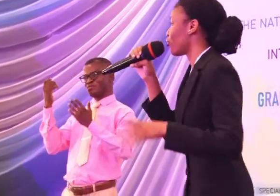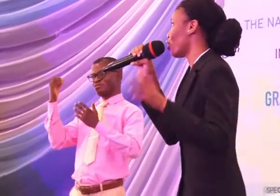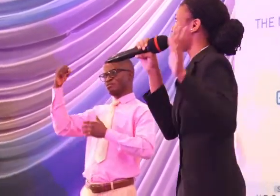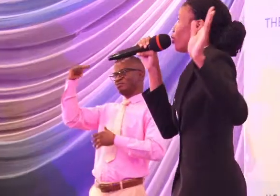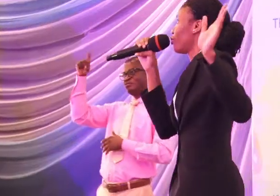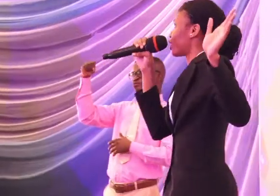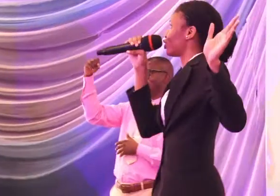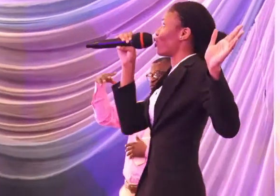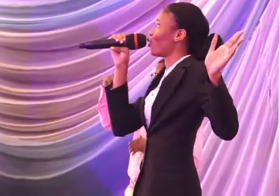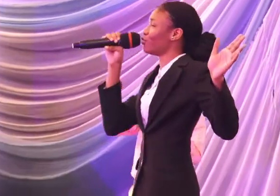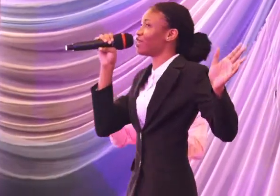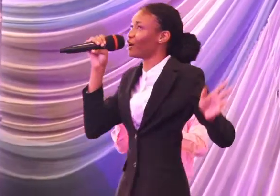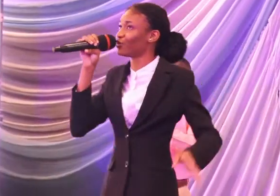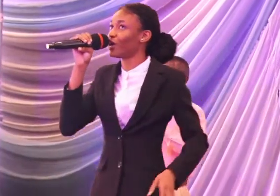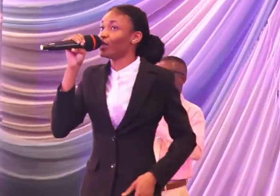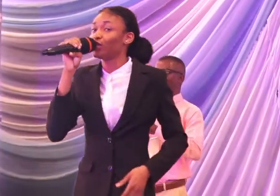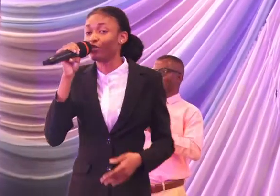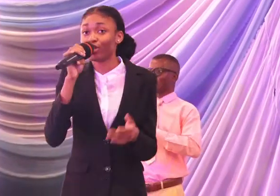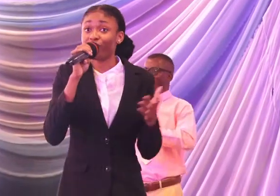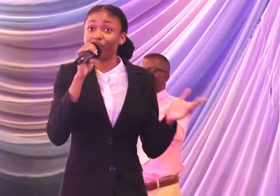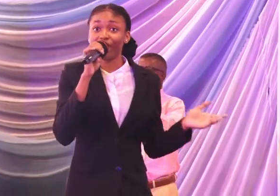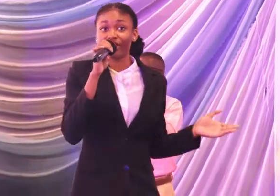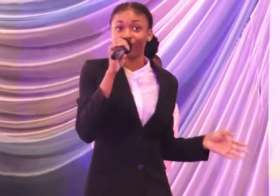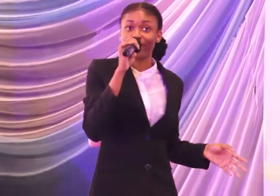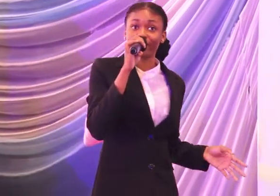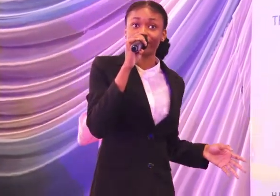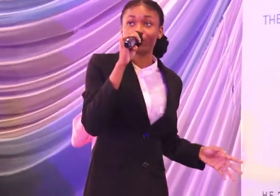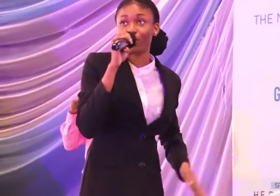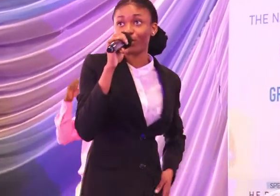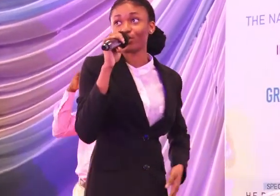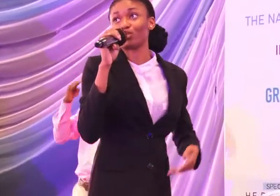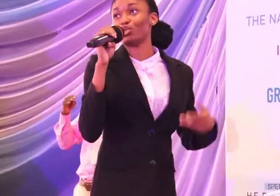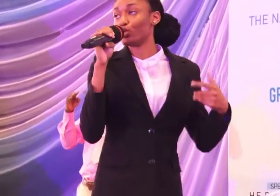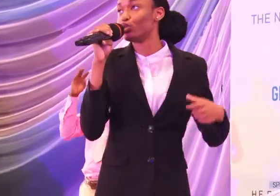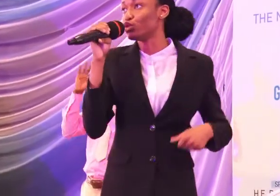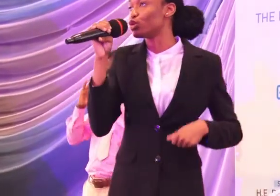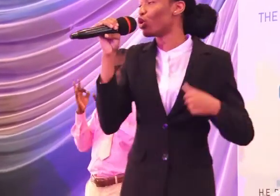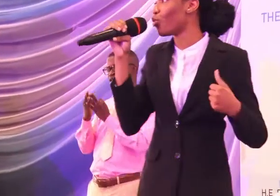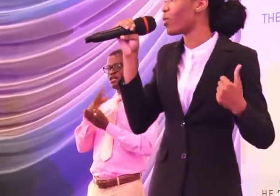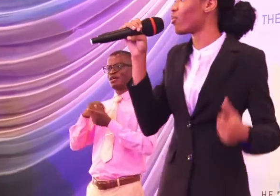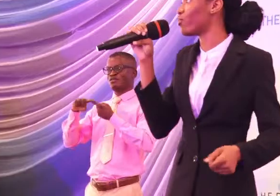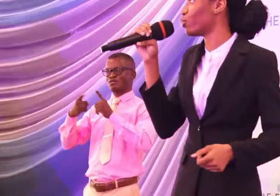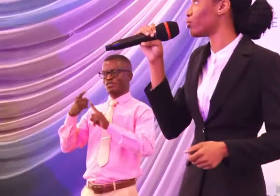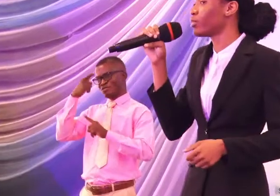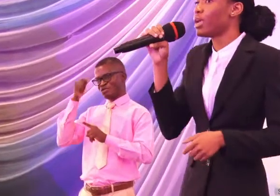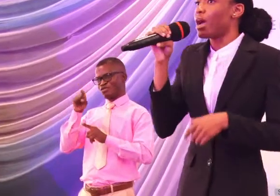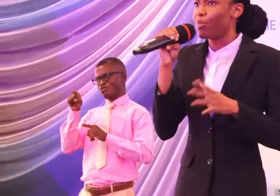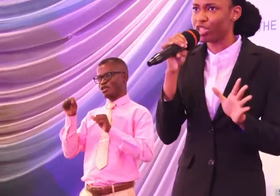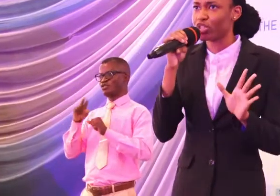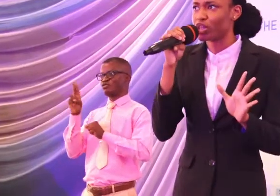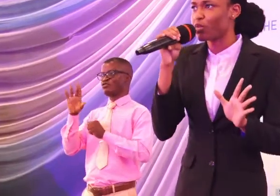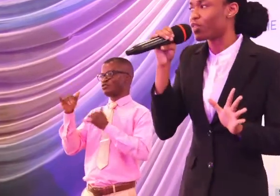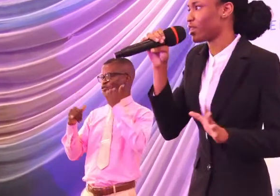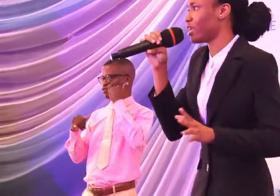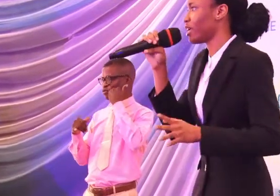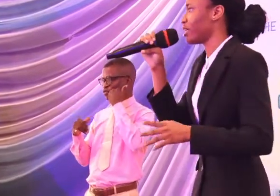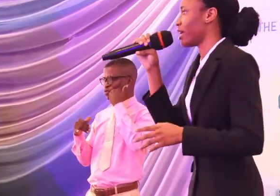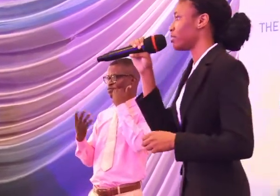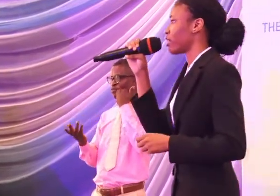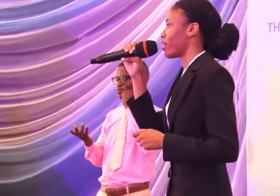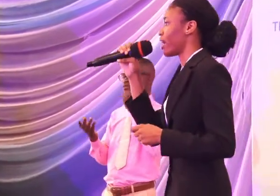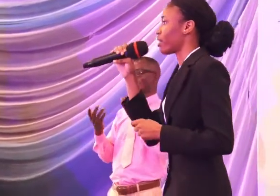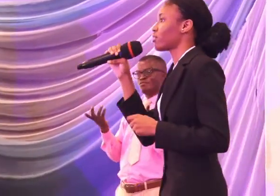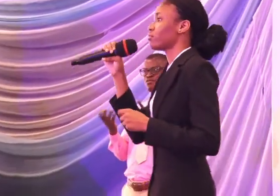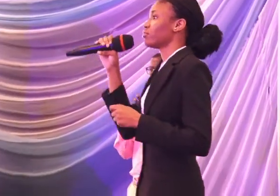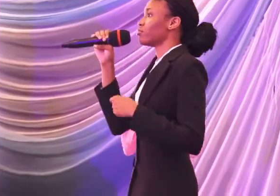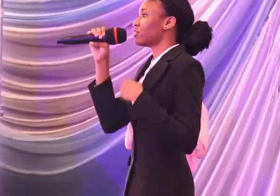to travel all the way back to your hometown to greet your family and friends because you could use a mobile phone. I'm pretty sure some of us are thinking and